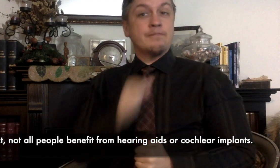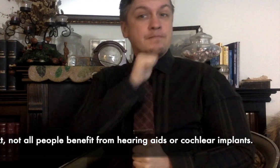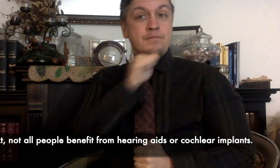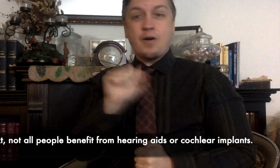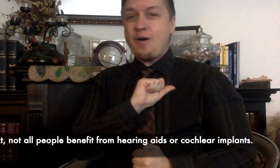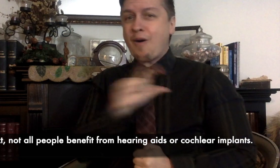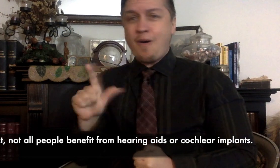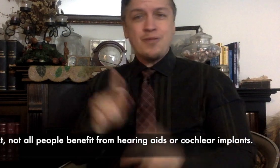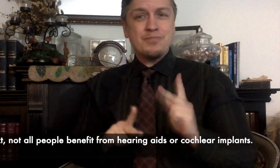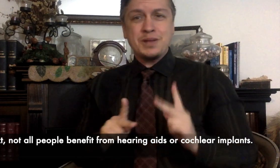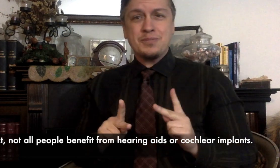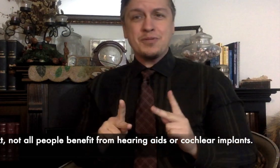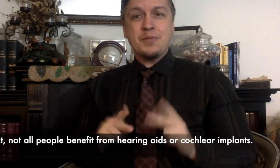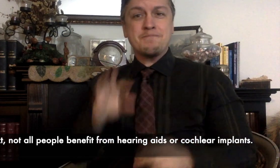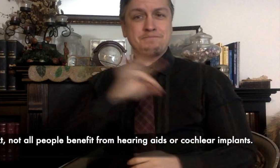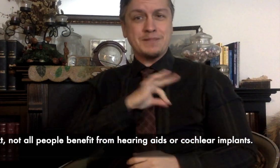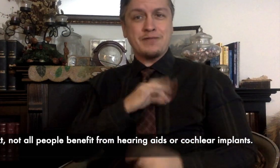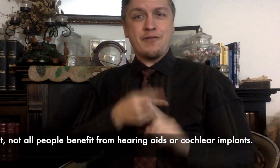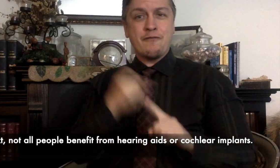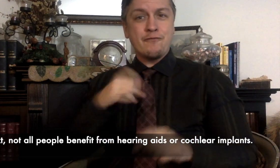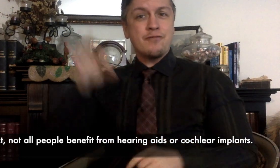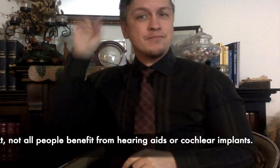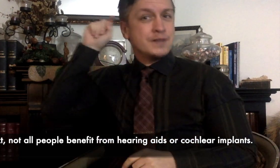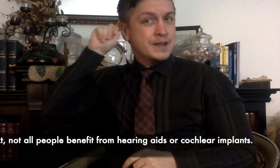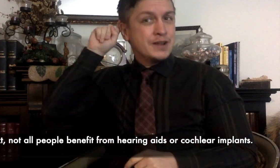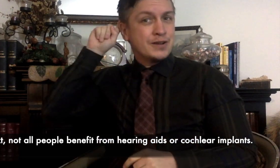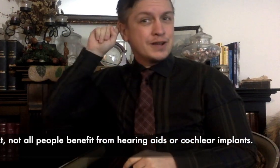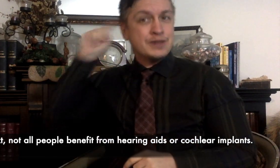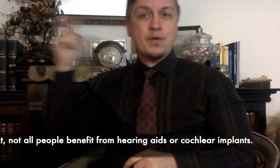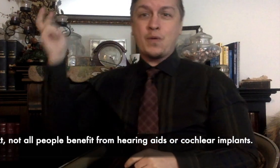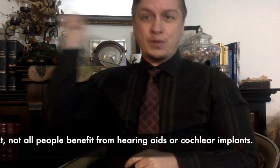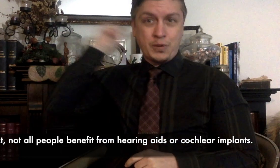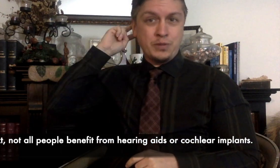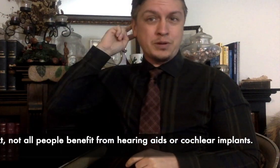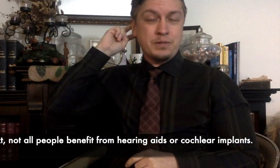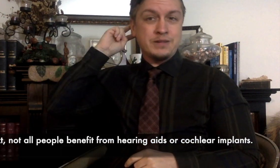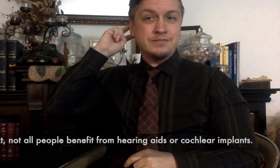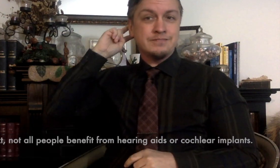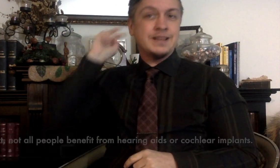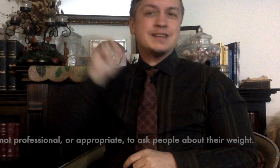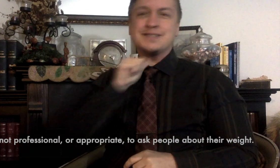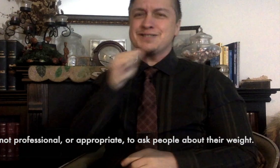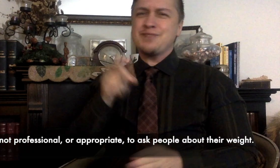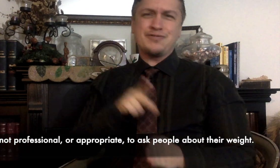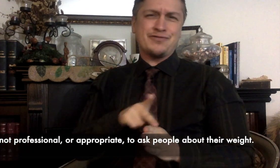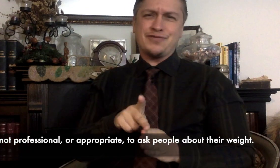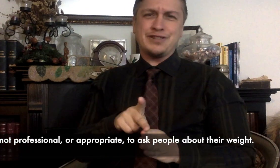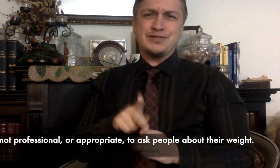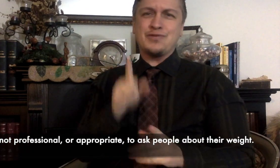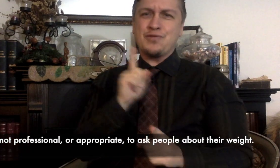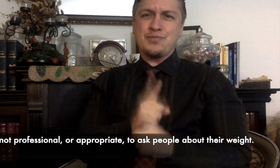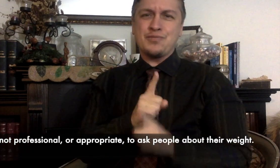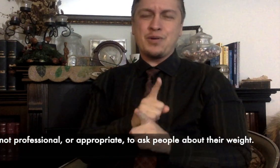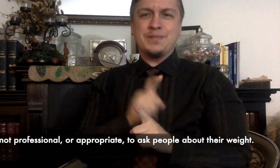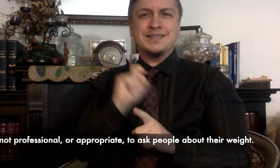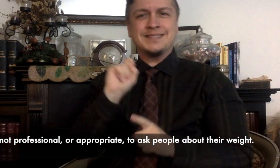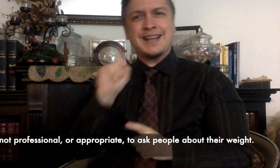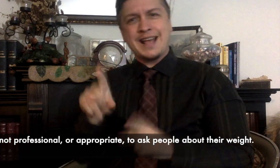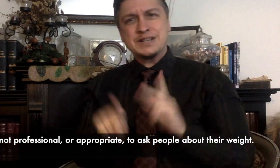Next, not all people benefit from hearing aids or cochlear implants. It's not professional or appropriate